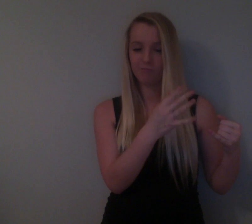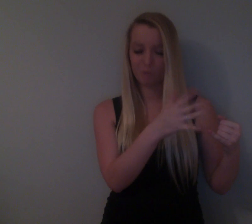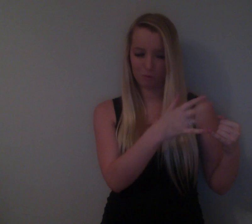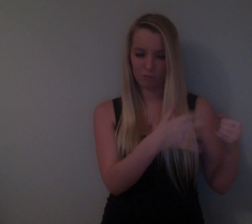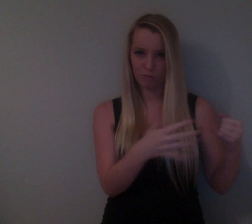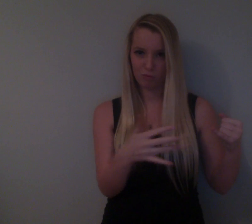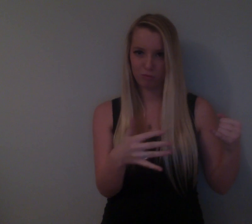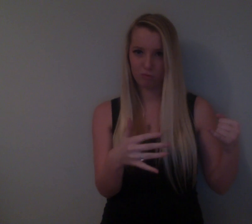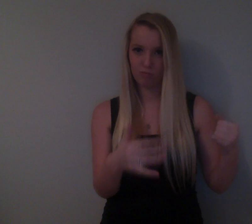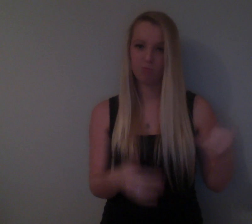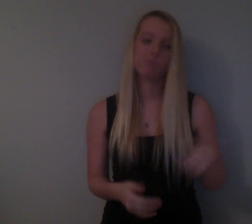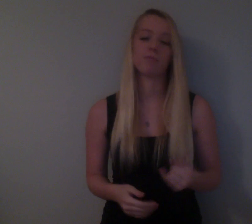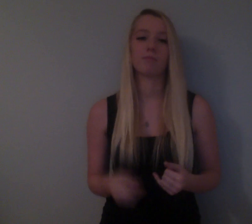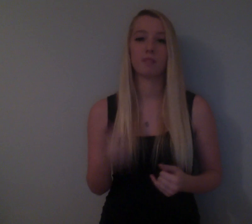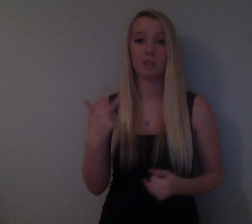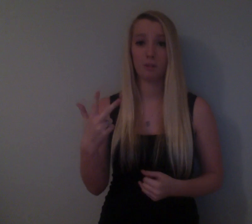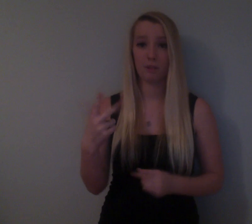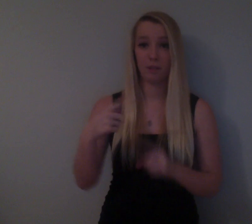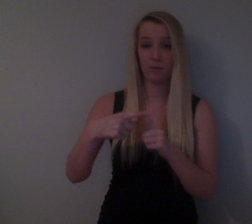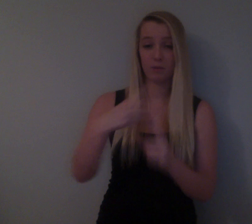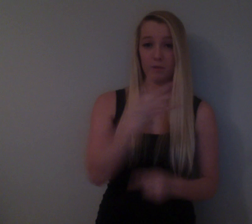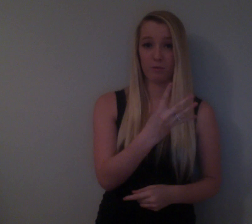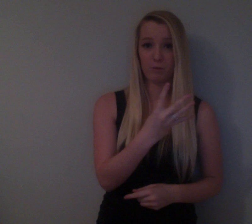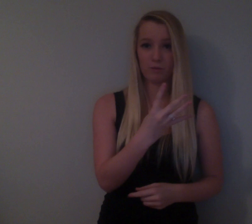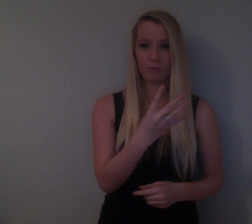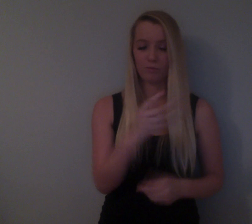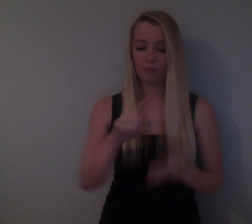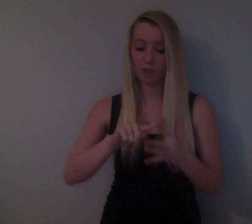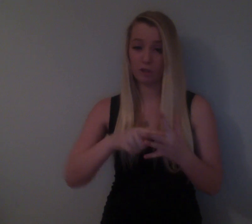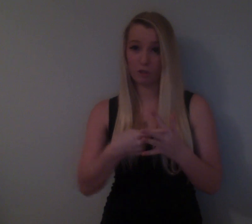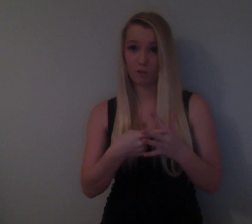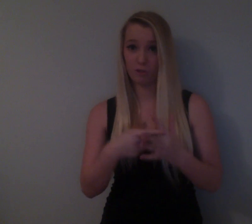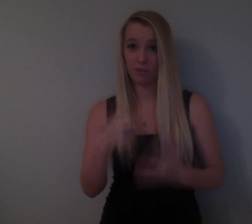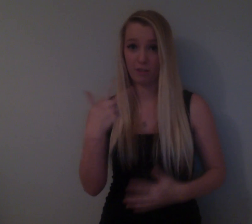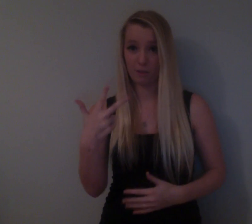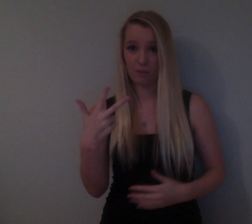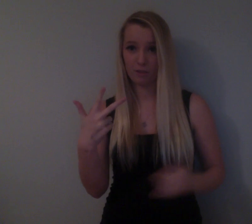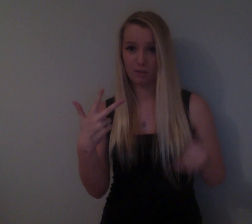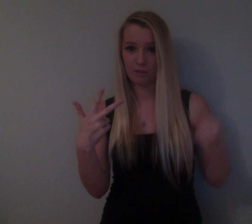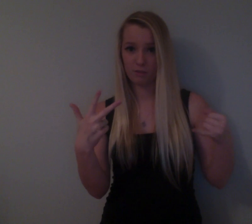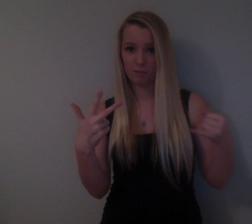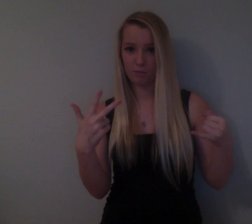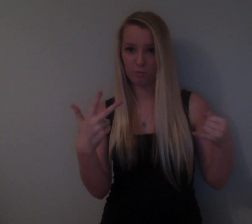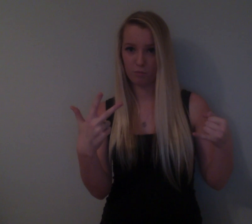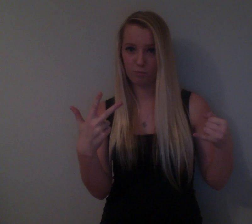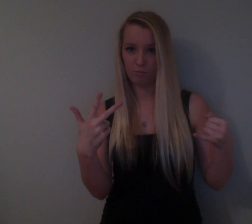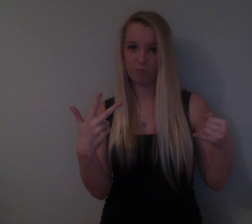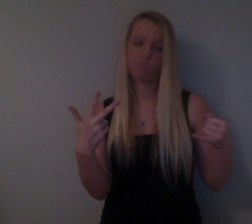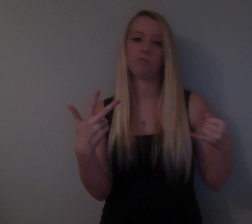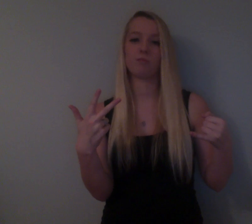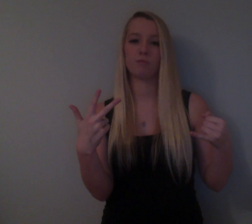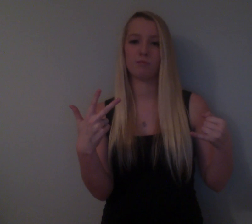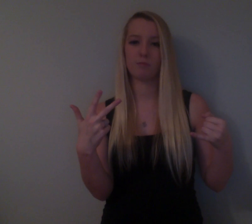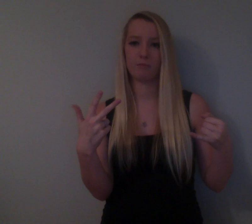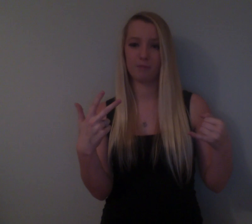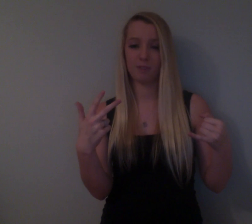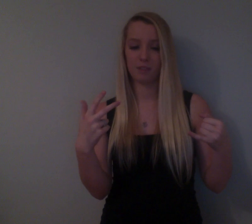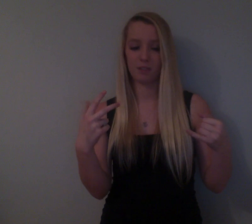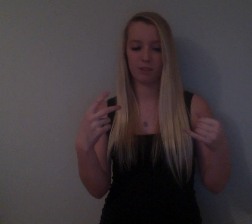So we're saying 3 plus 4. So let's start at 3. So I have 3 here. And we're going to add 4 to that 3. So